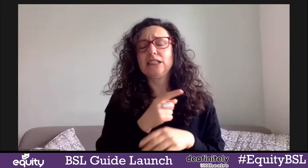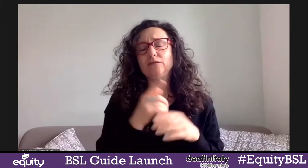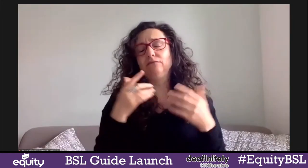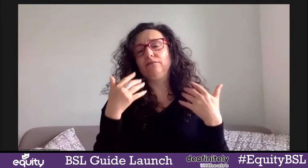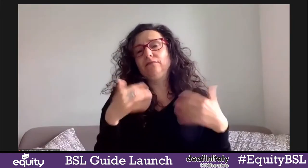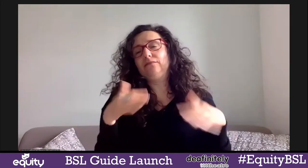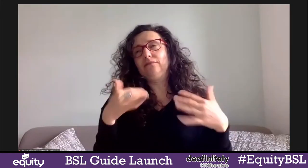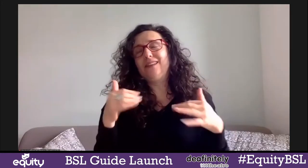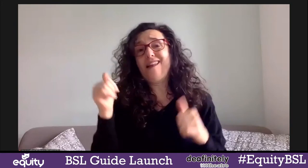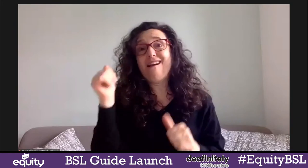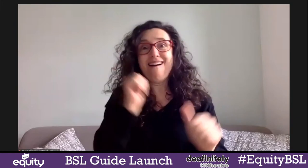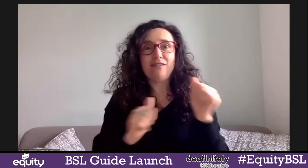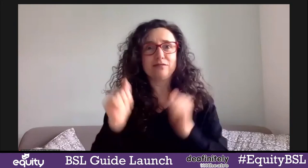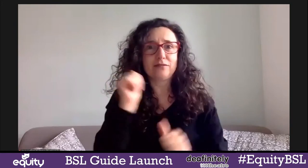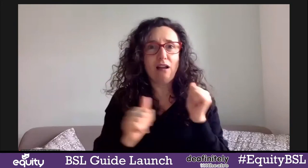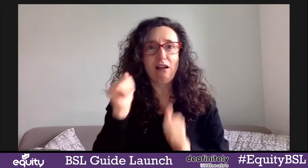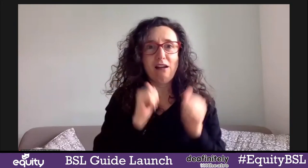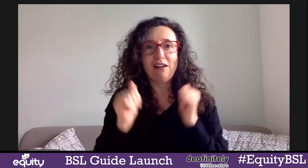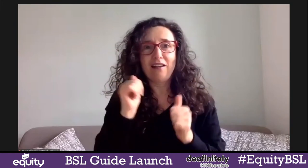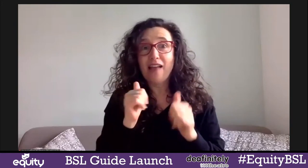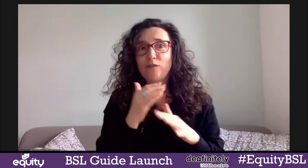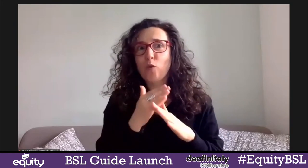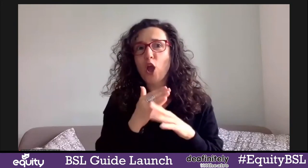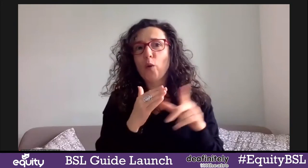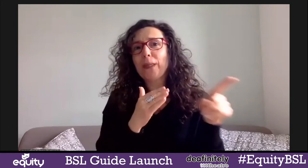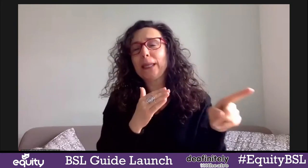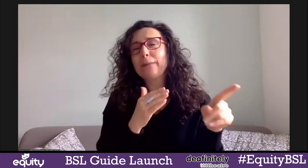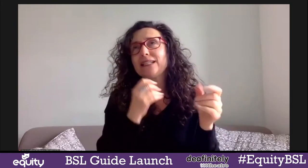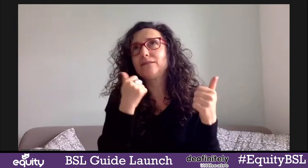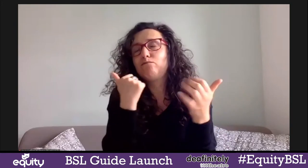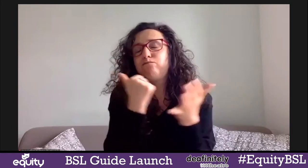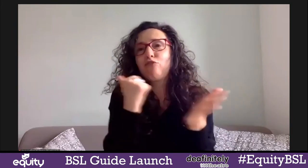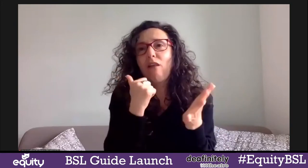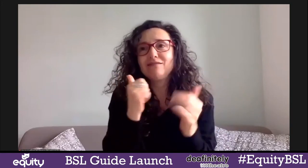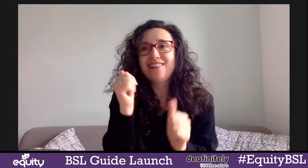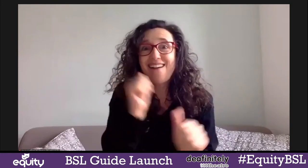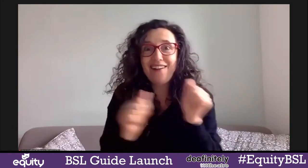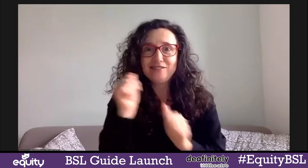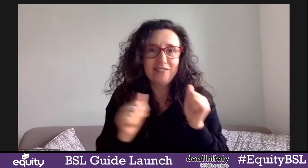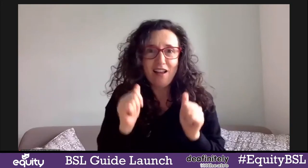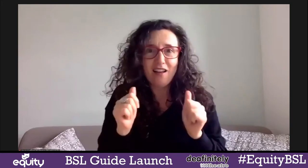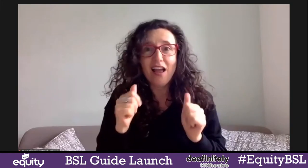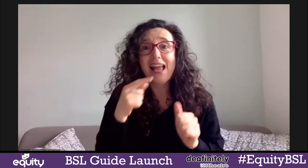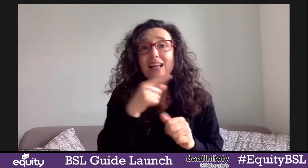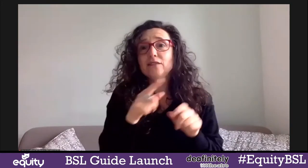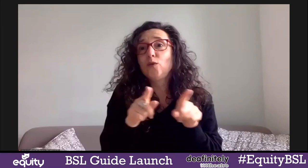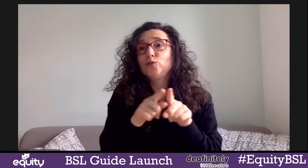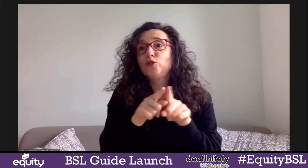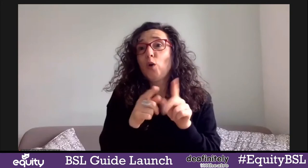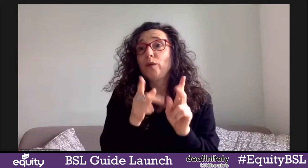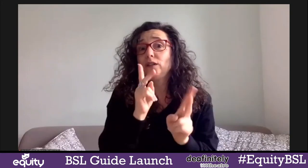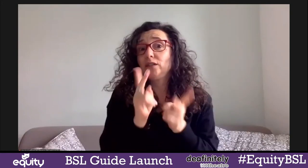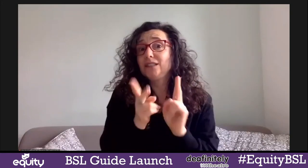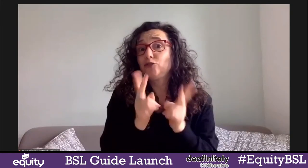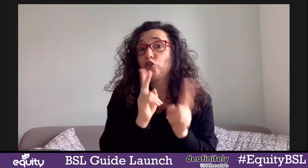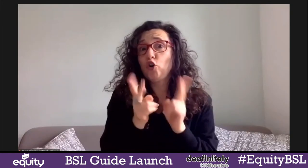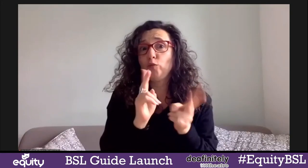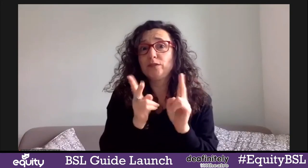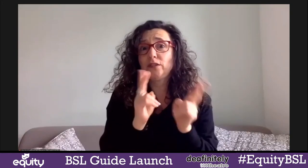Alim is an established actor and also a qualified sign language interpreter. I've actually worked with him. He is a brilliant